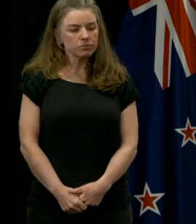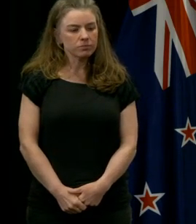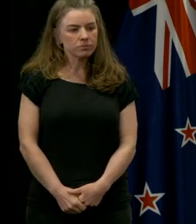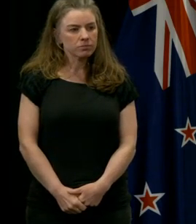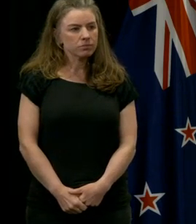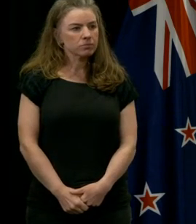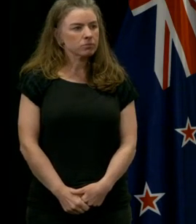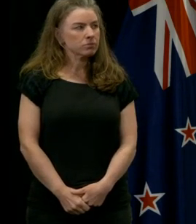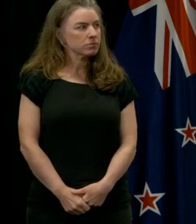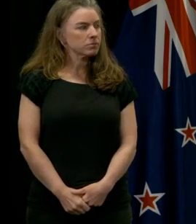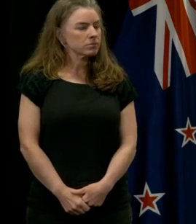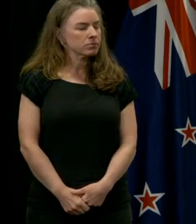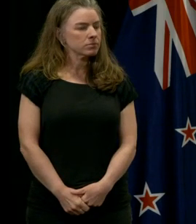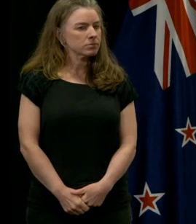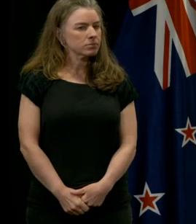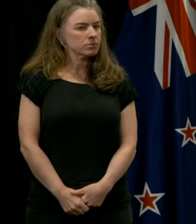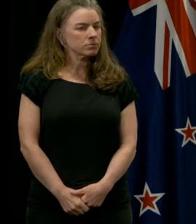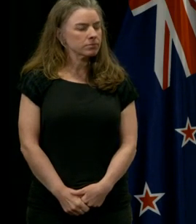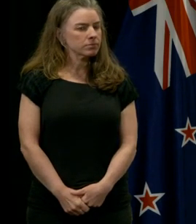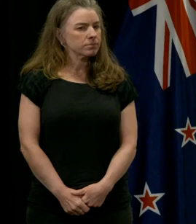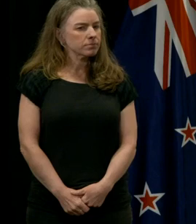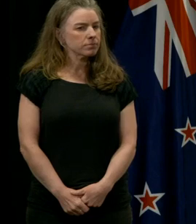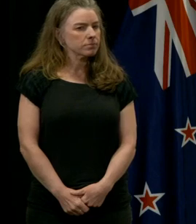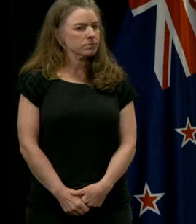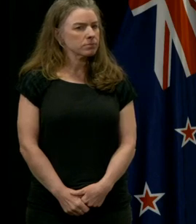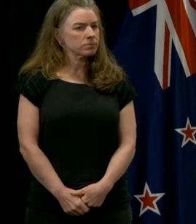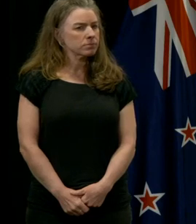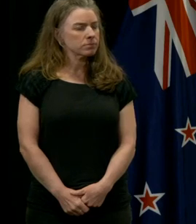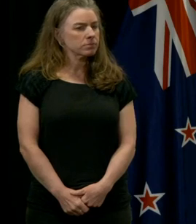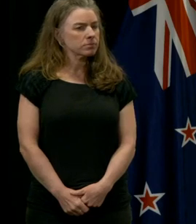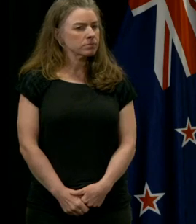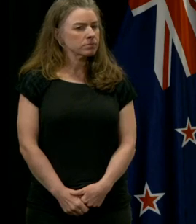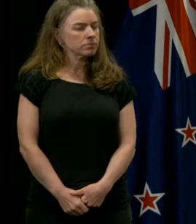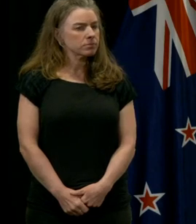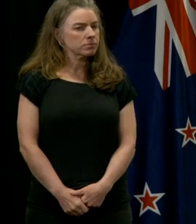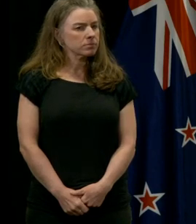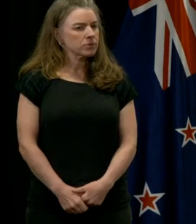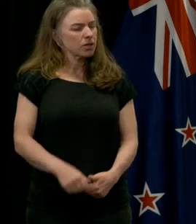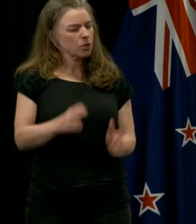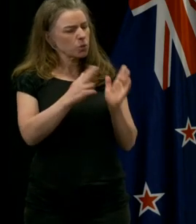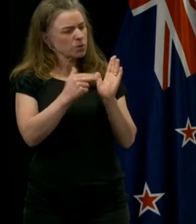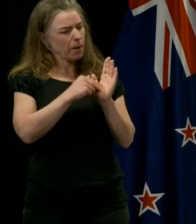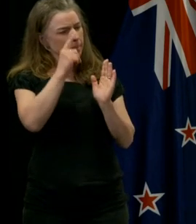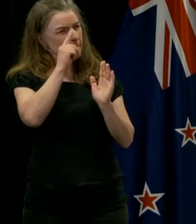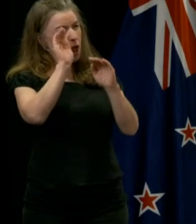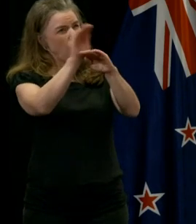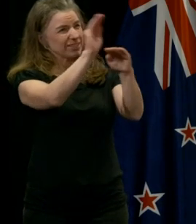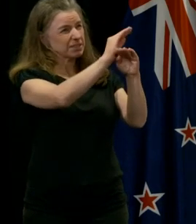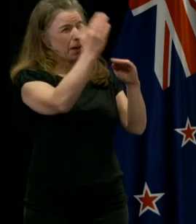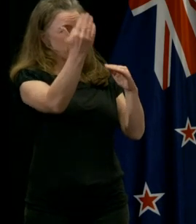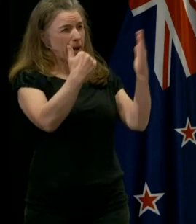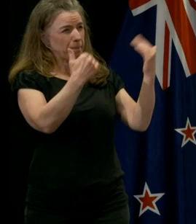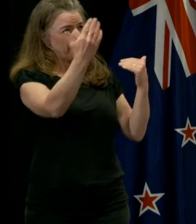what I'll take Tobin and Jane. Have you made any decisions around what you're going to do with New Zealanders who are returning from overseas in terms of